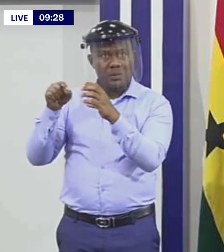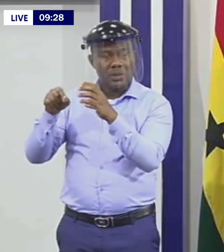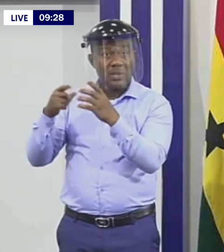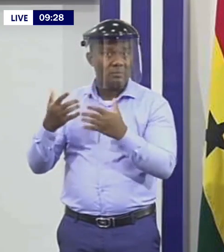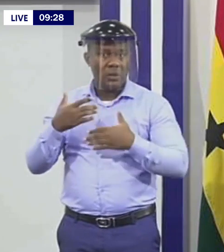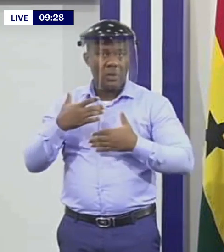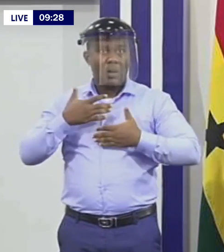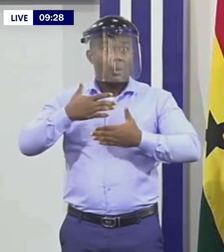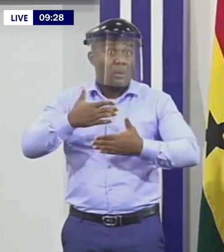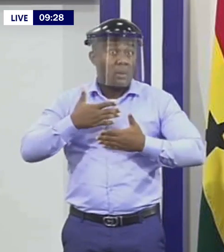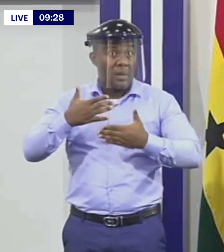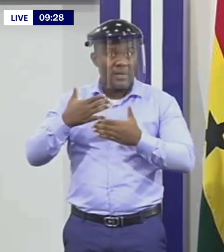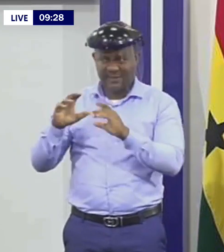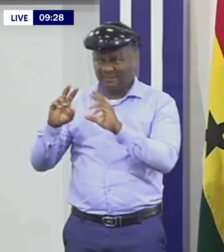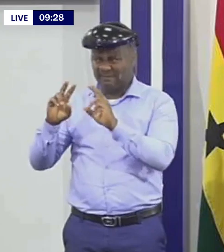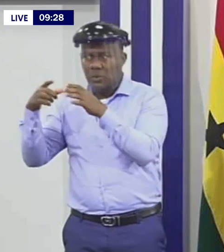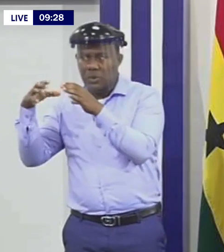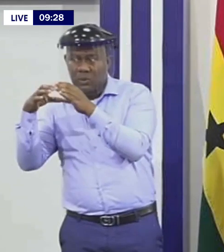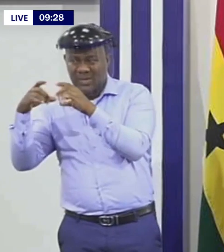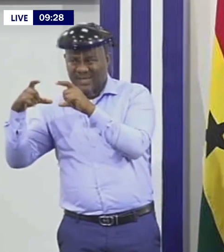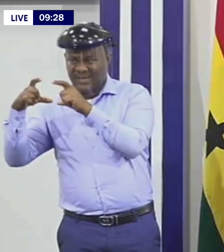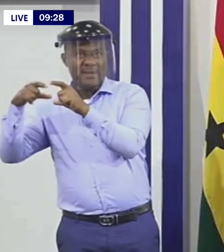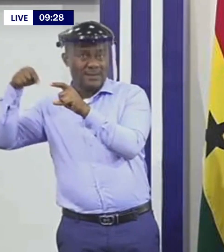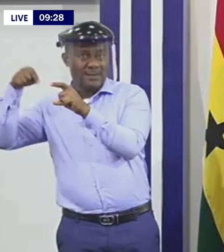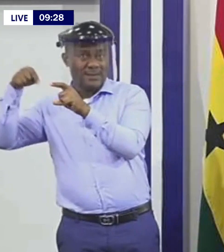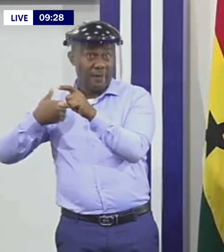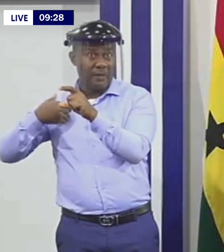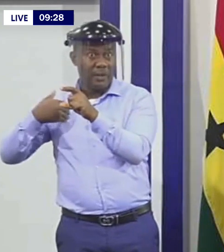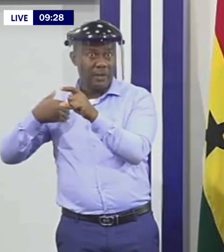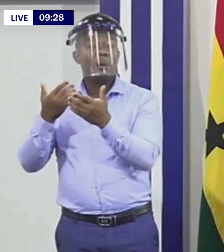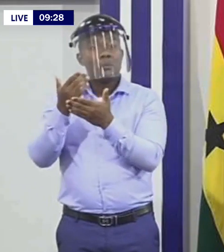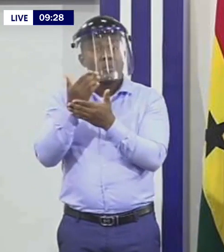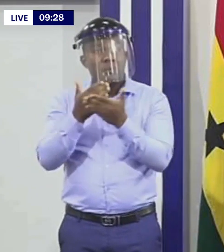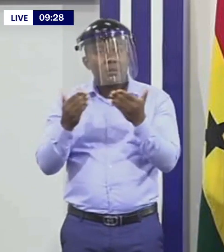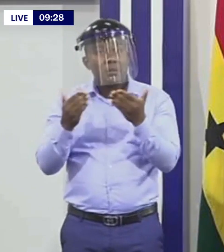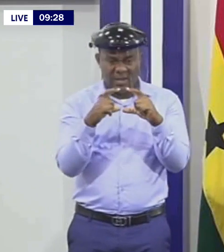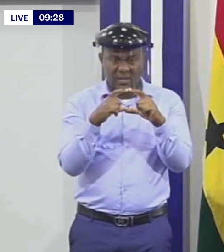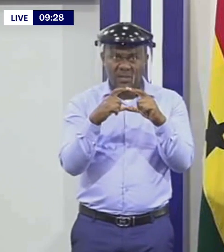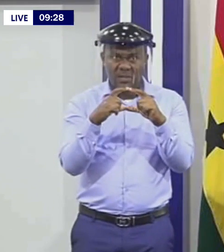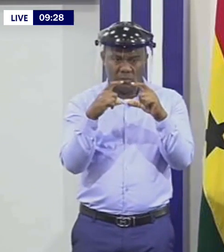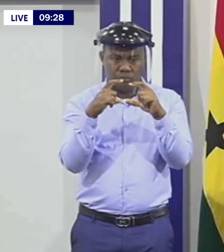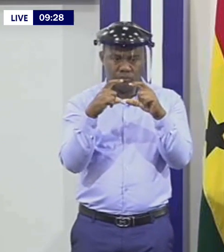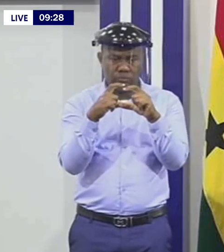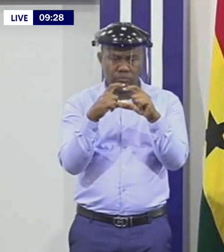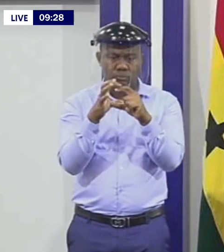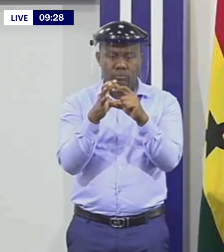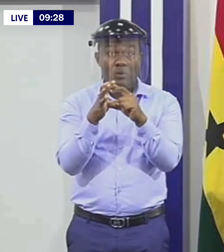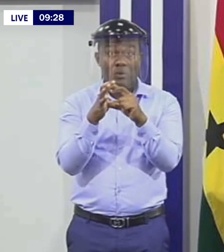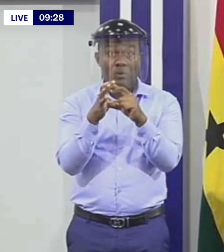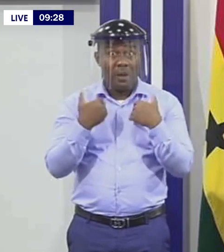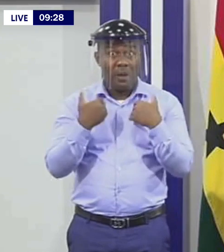respiratory tissues and also gastrointestinal tissues. Some of the cells have some miniature aspect of this